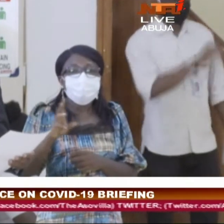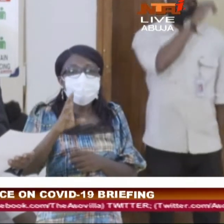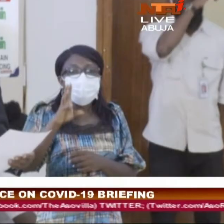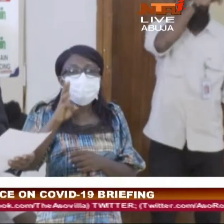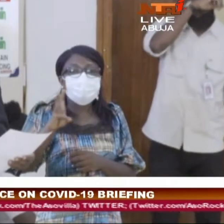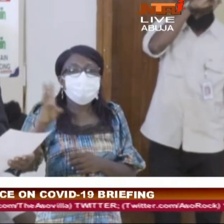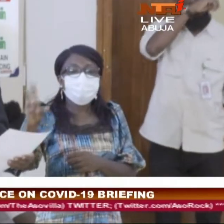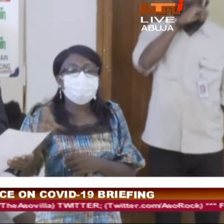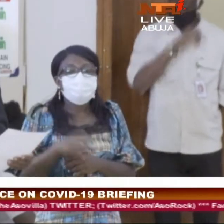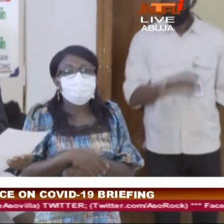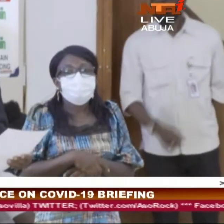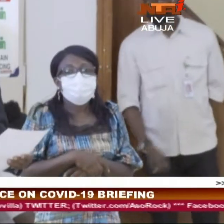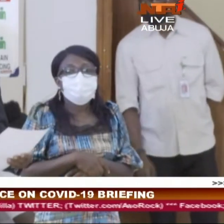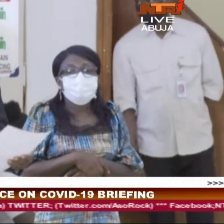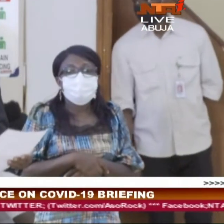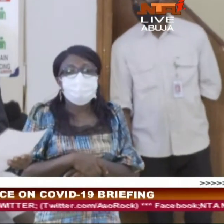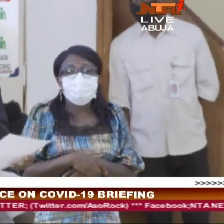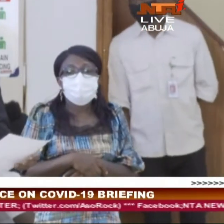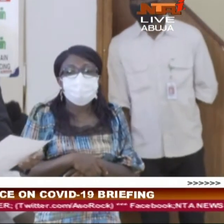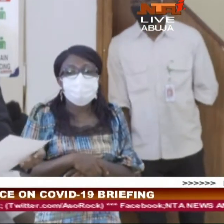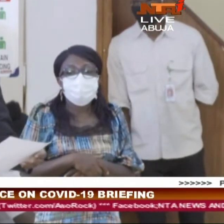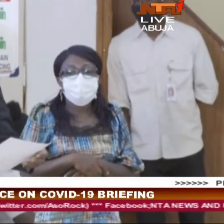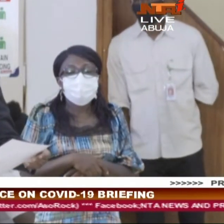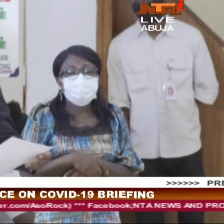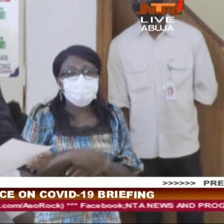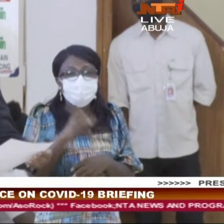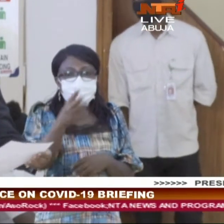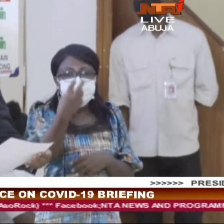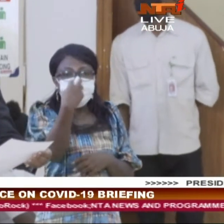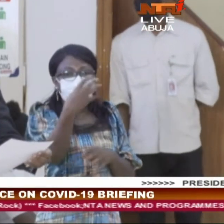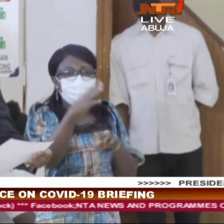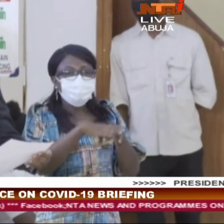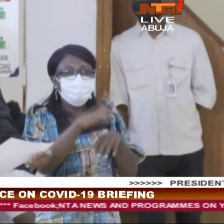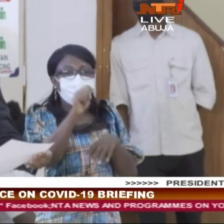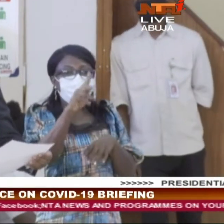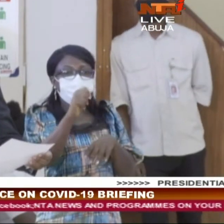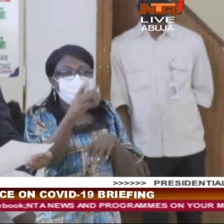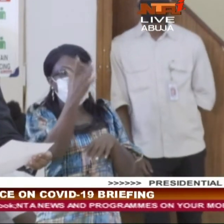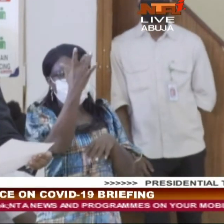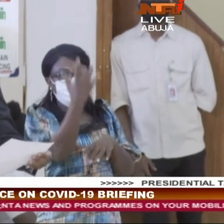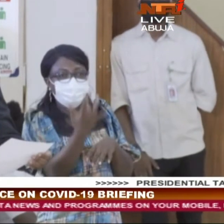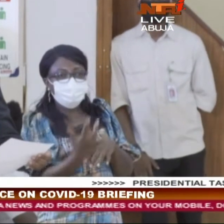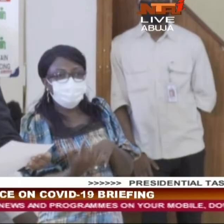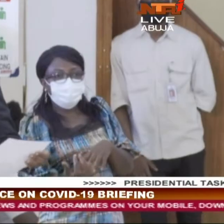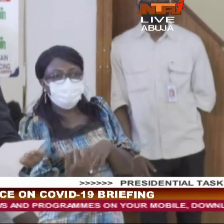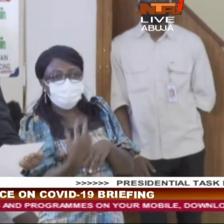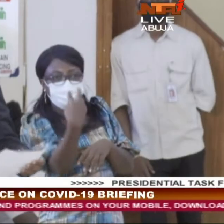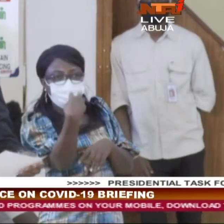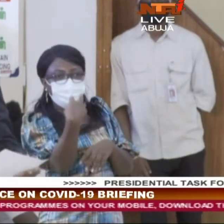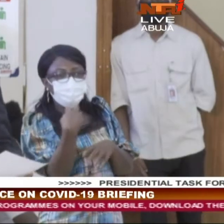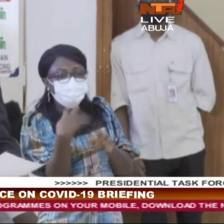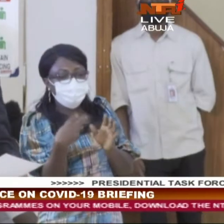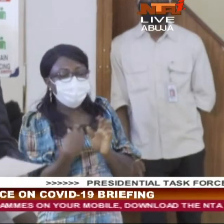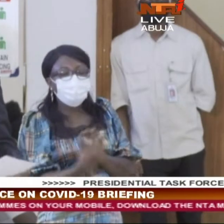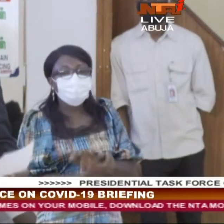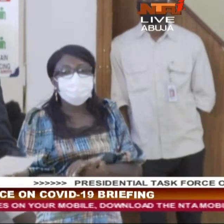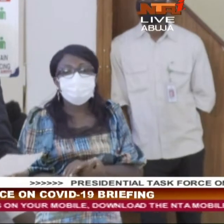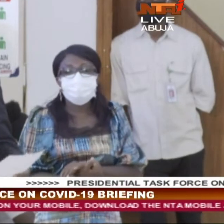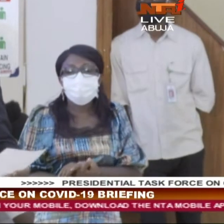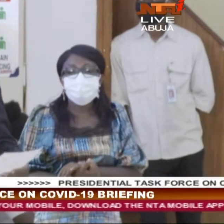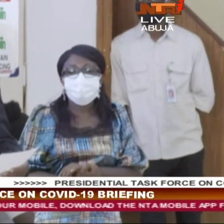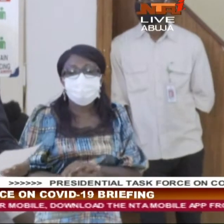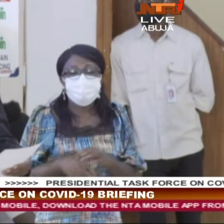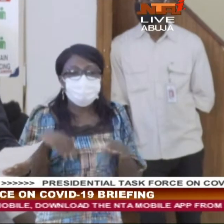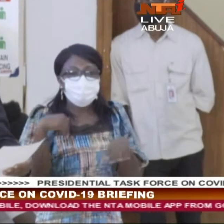070-5353-6666. It should be scrolling on your screen by now. So you can send in your questions and